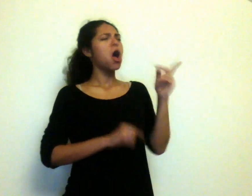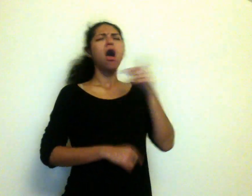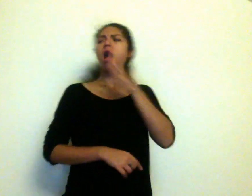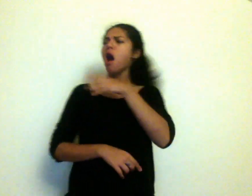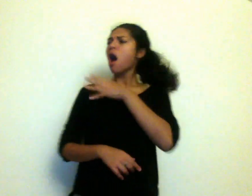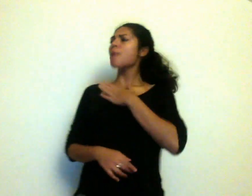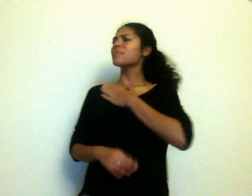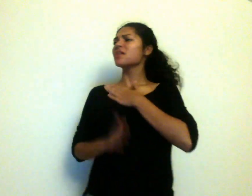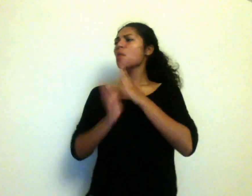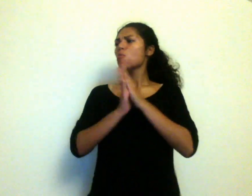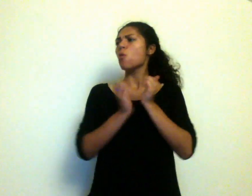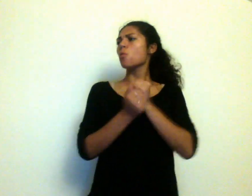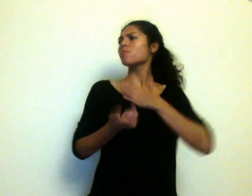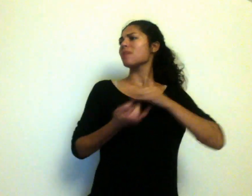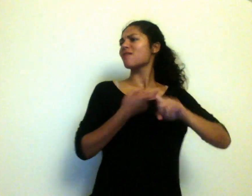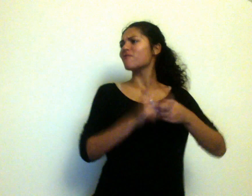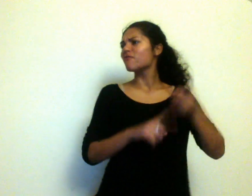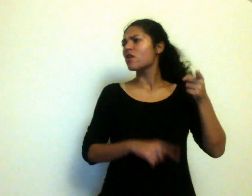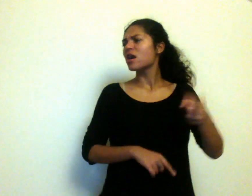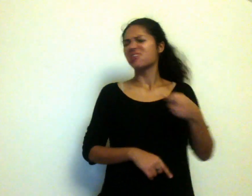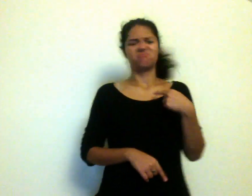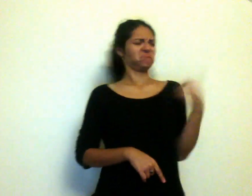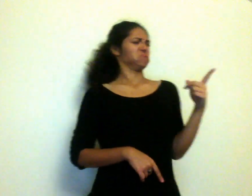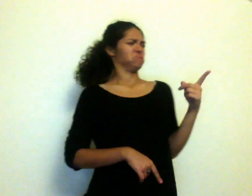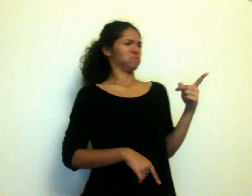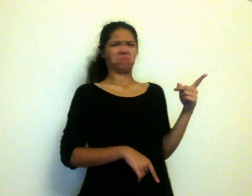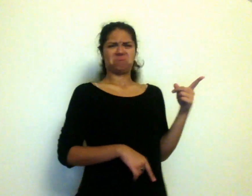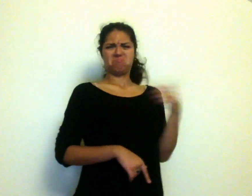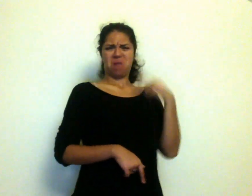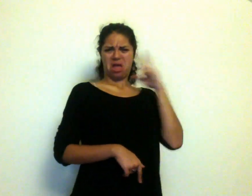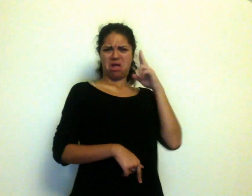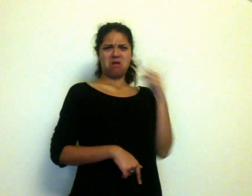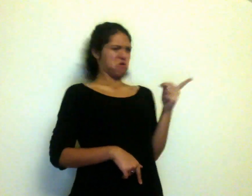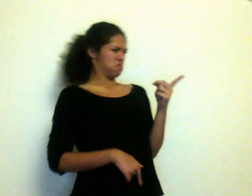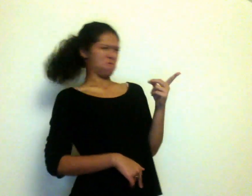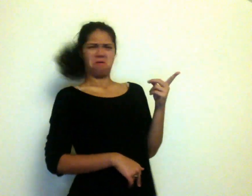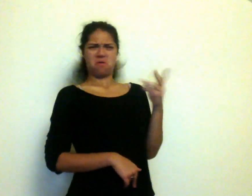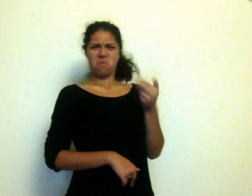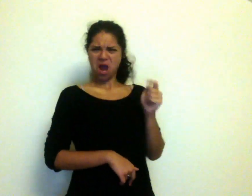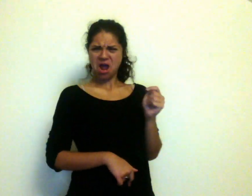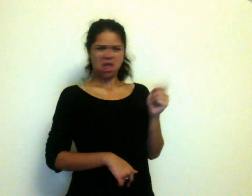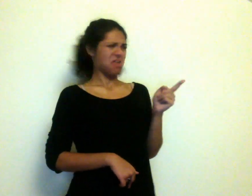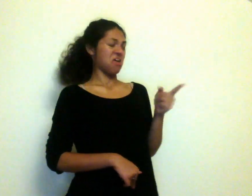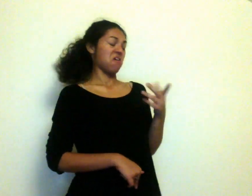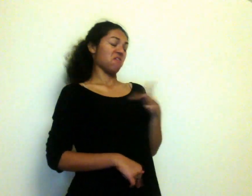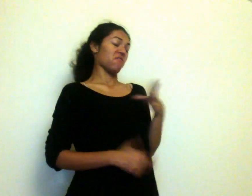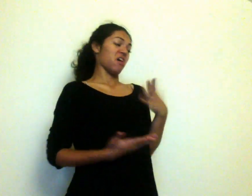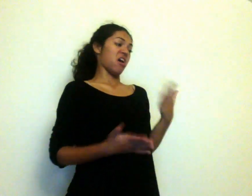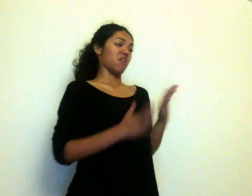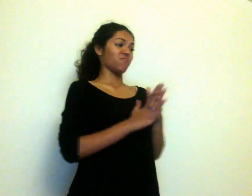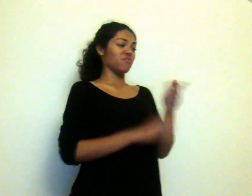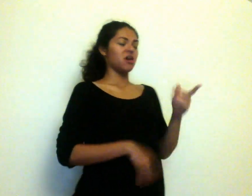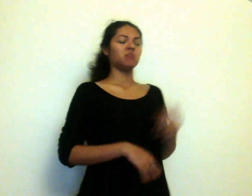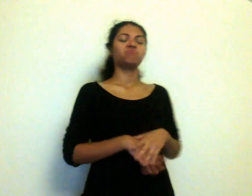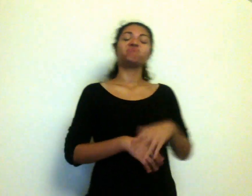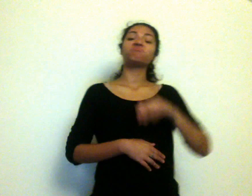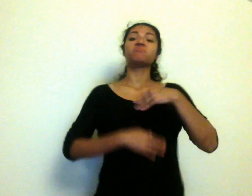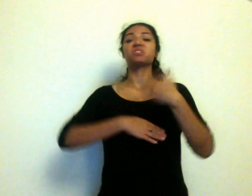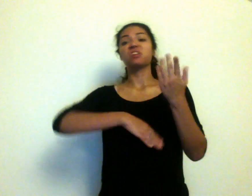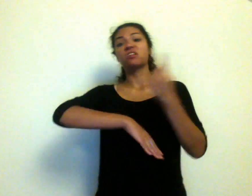me to pray for a friend of his about? Where's he coming from? The next day he said, I'd like to have breakfast with you. So he and my aunt came. Sundar, we